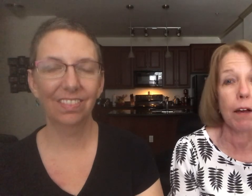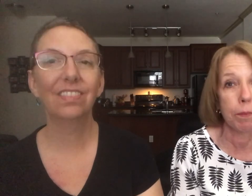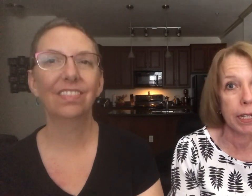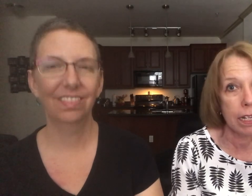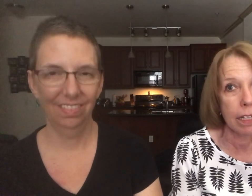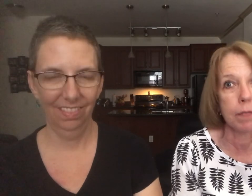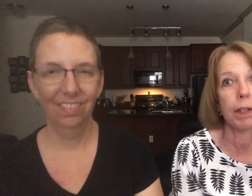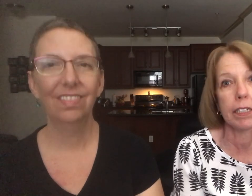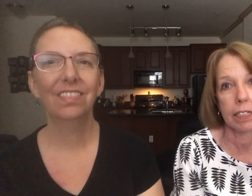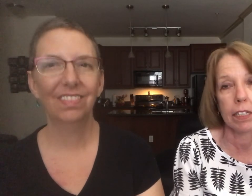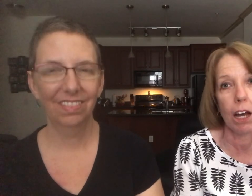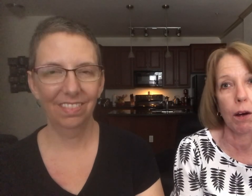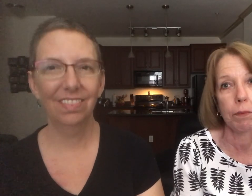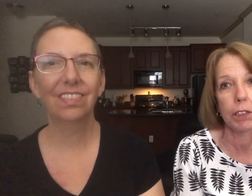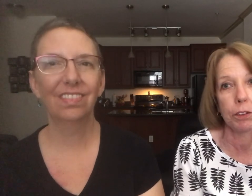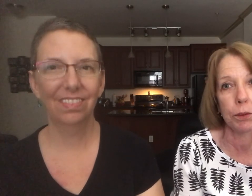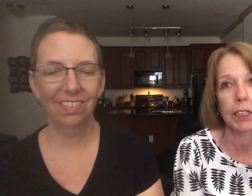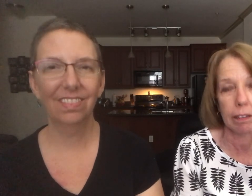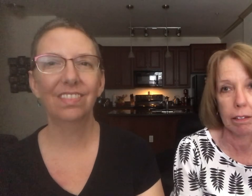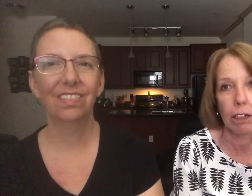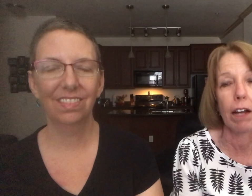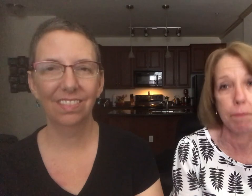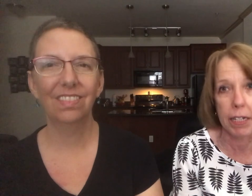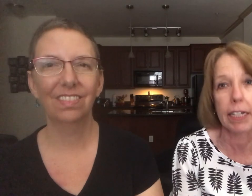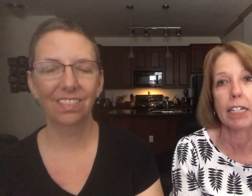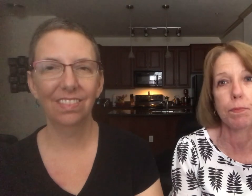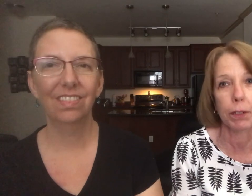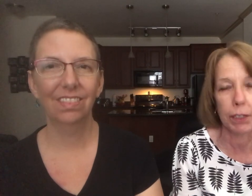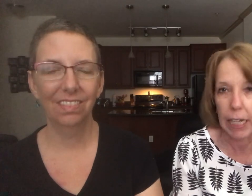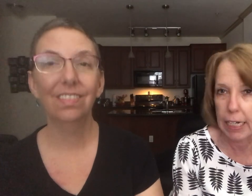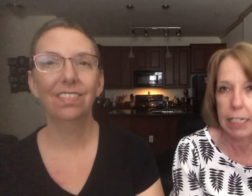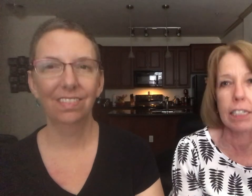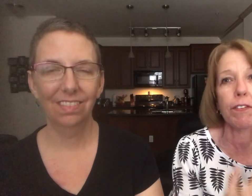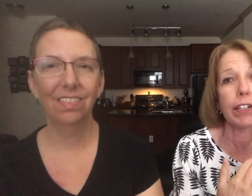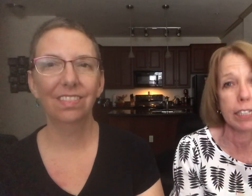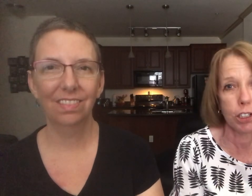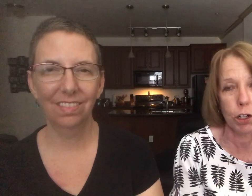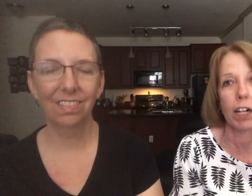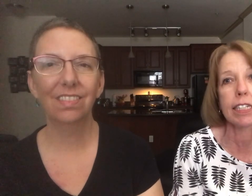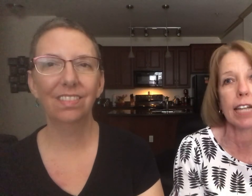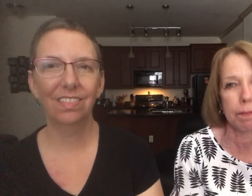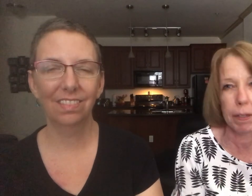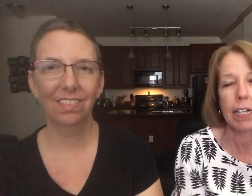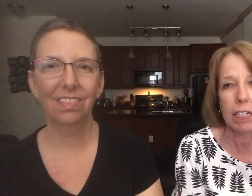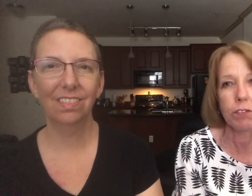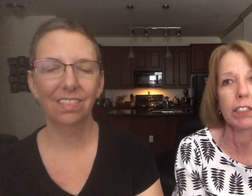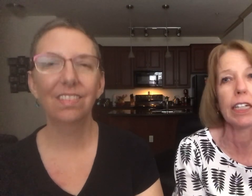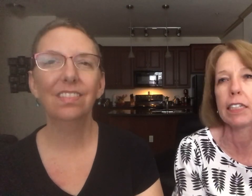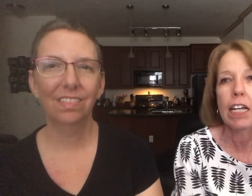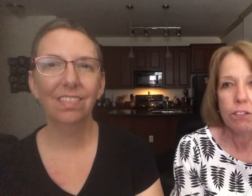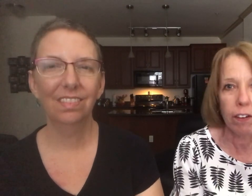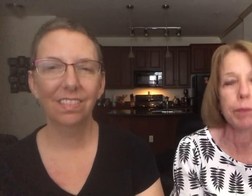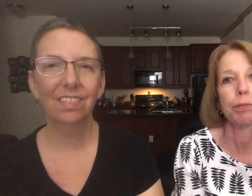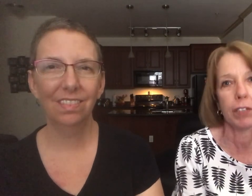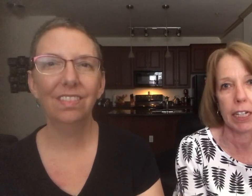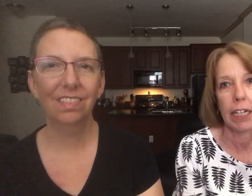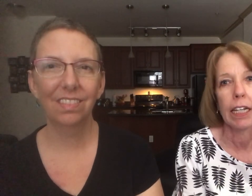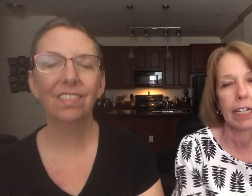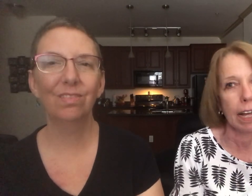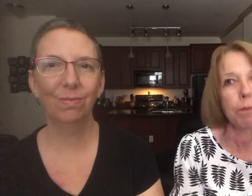would be a nice place to go. I would enjoy, you know, I've been to Gettysburg. It's a very historic site, but it's really nice. It's very pretty. Like, that would be